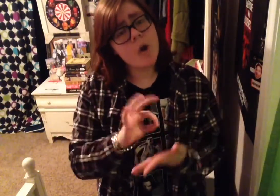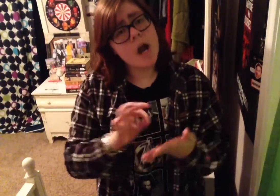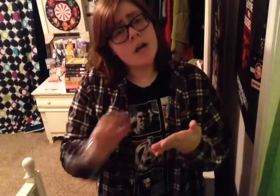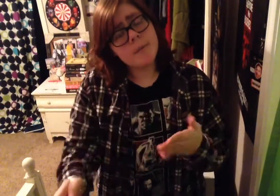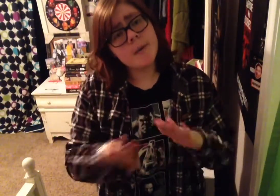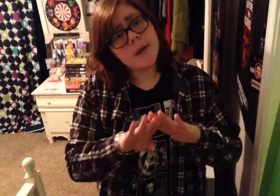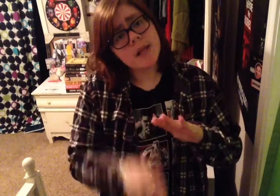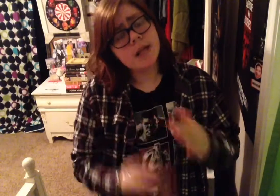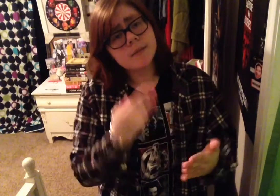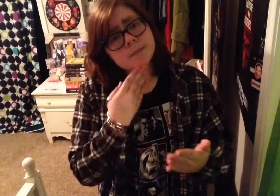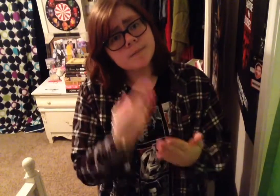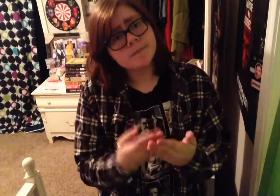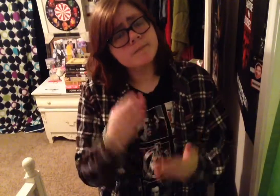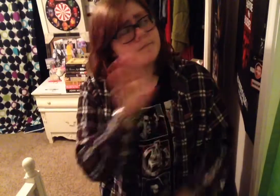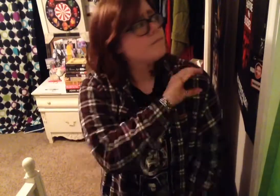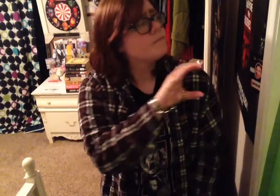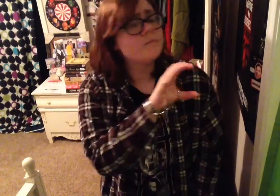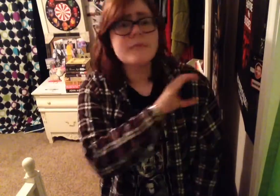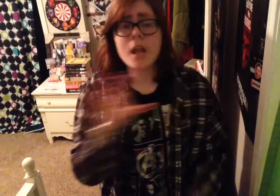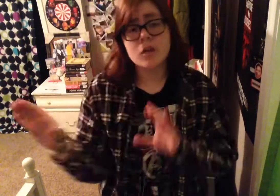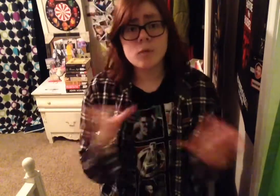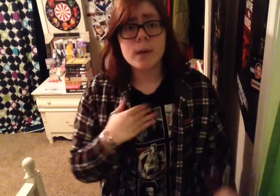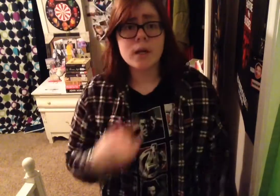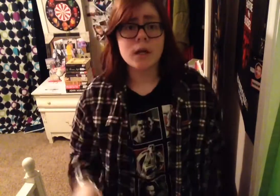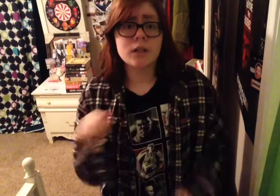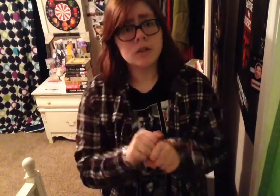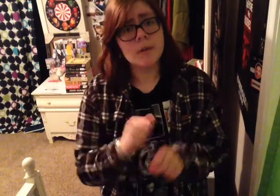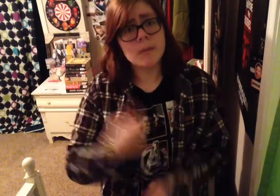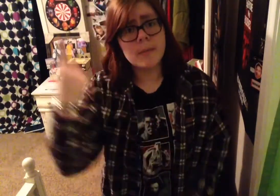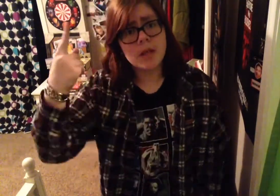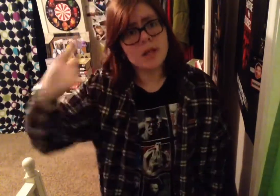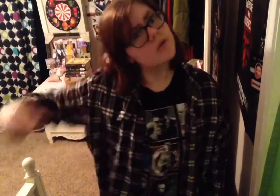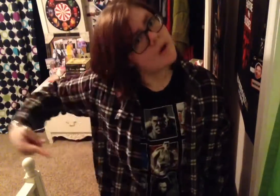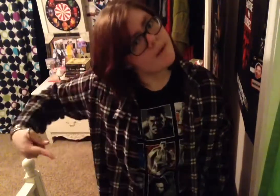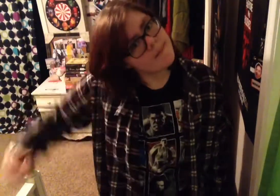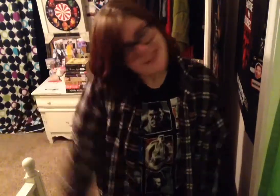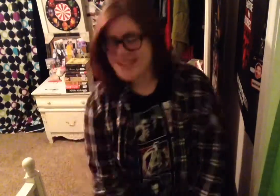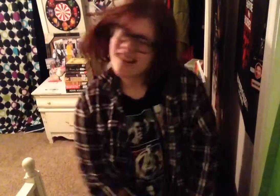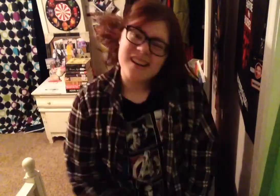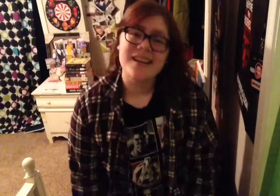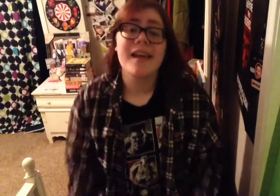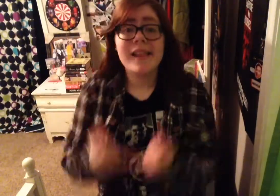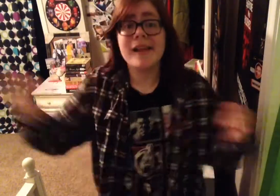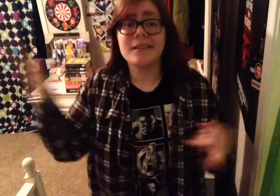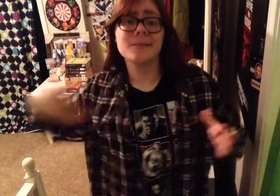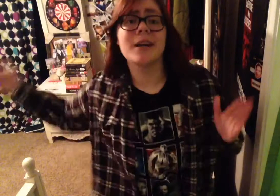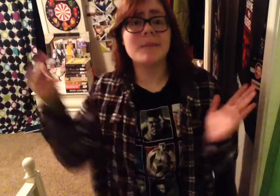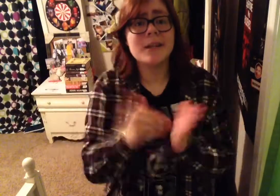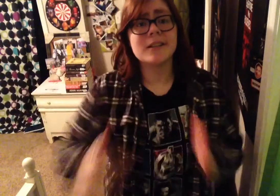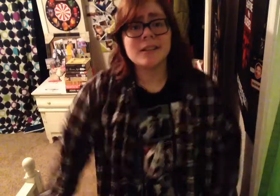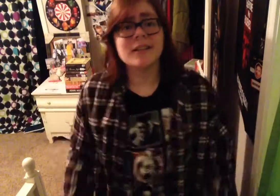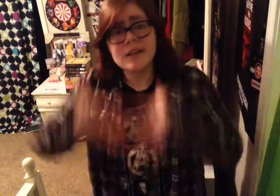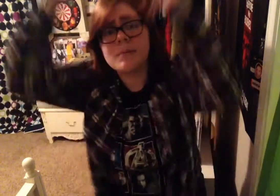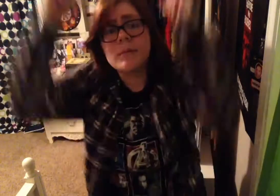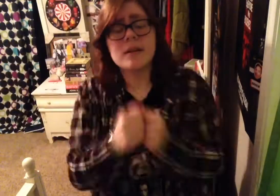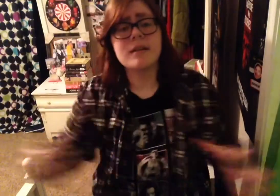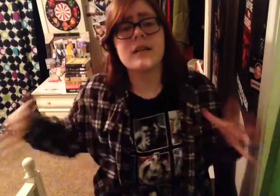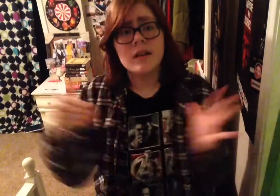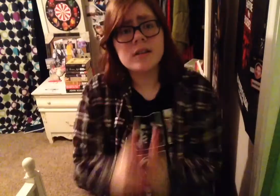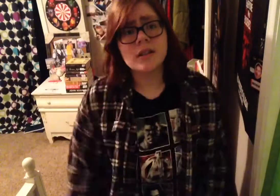write about my lack of moral compass. At least I do my job up in this rumpus. The man is behind me, I cross it again, or the president lost it